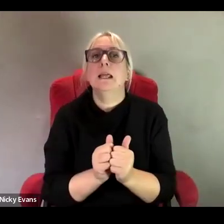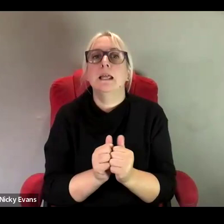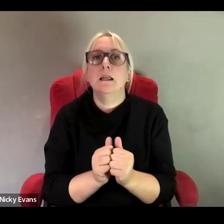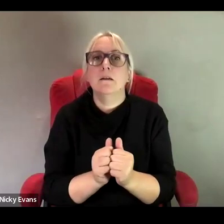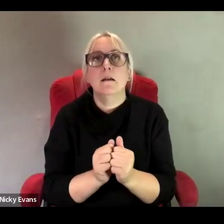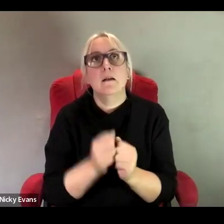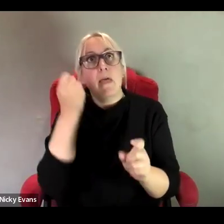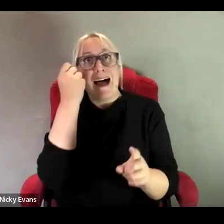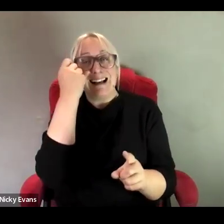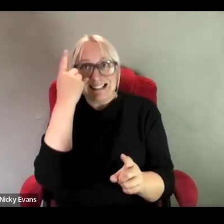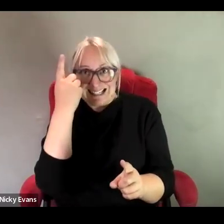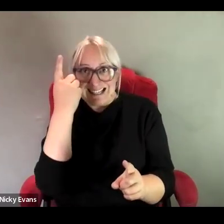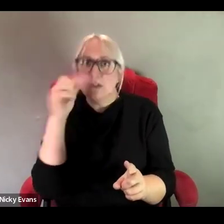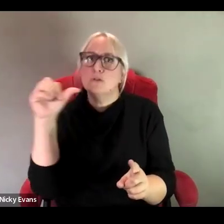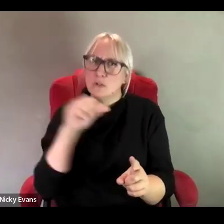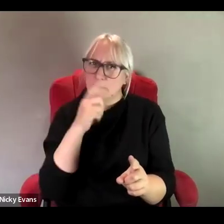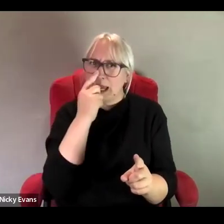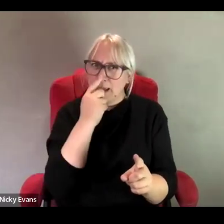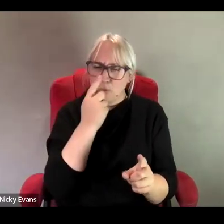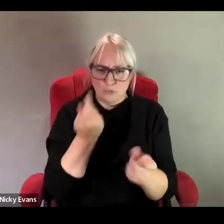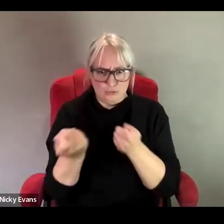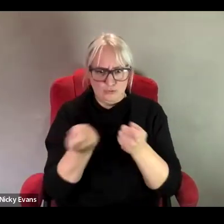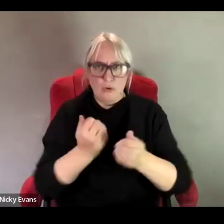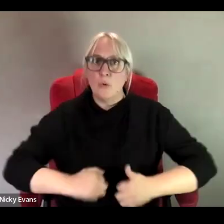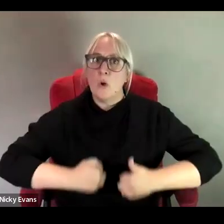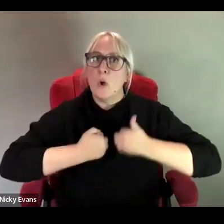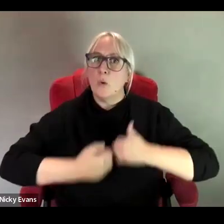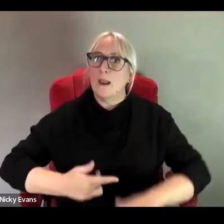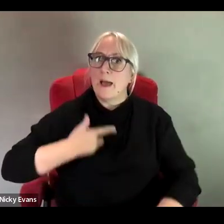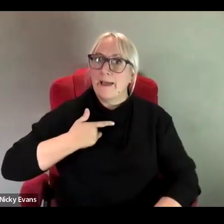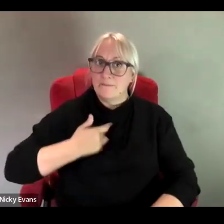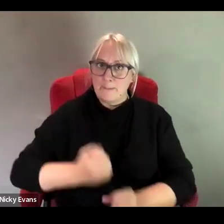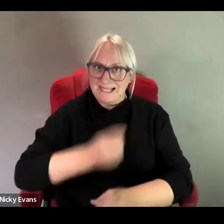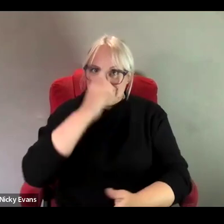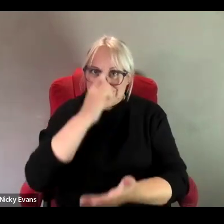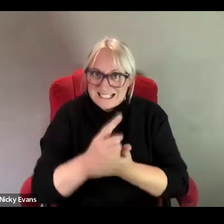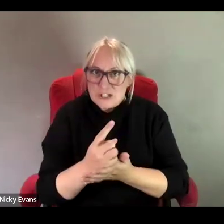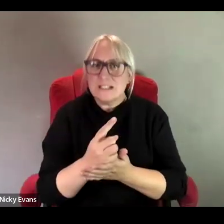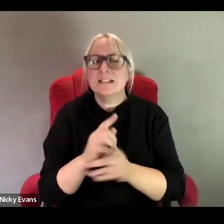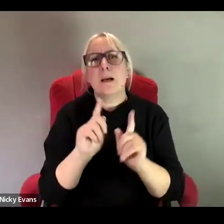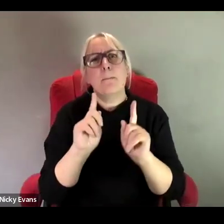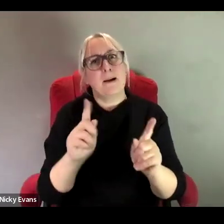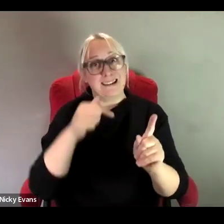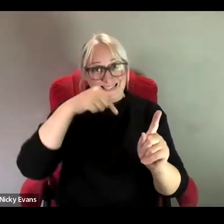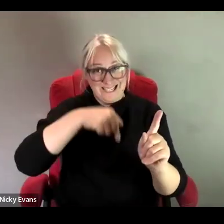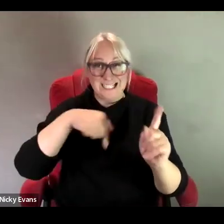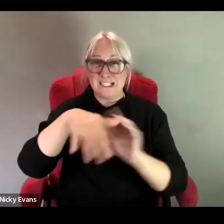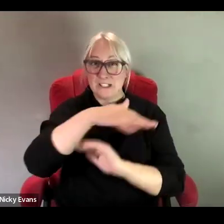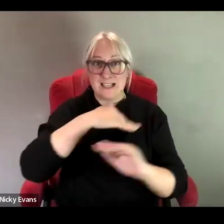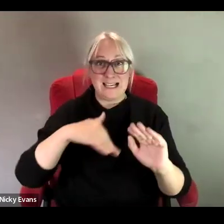the idea that you should have control over your own life and that you should be able to make these decisions for yourself. But in this society,